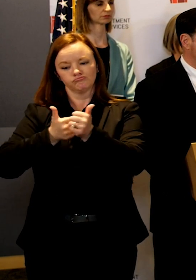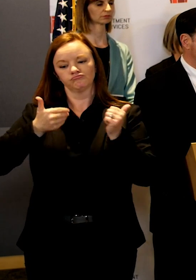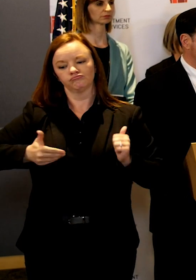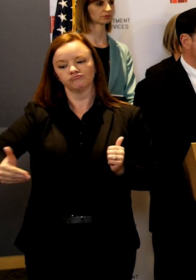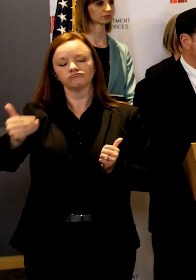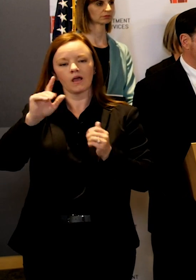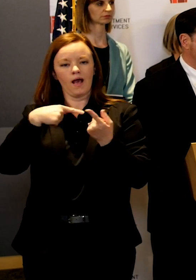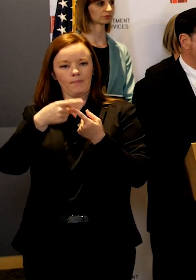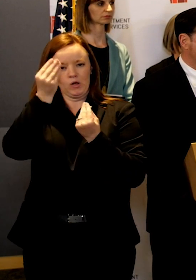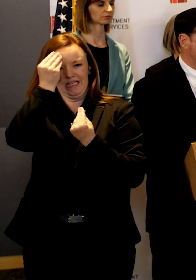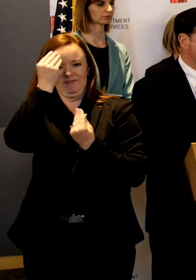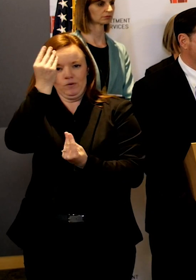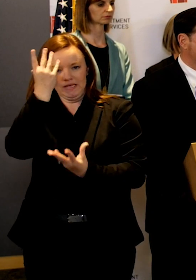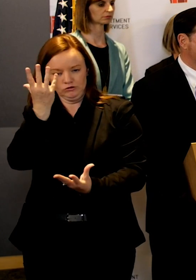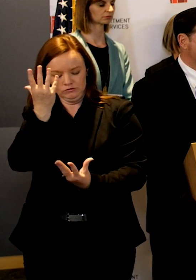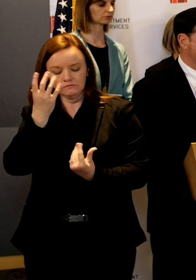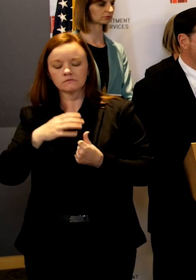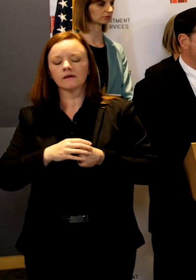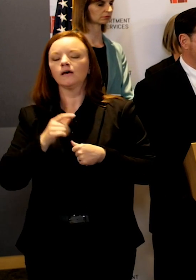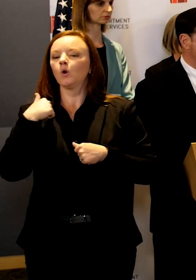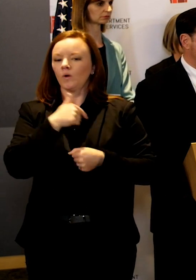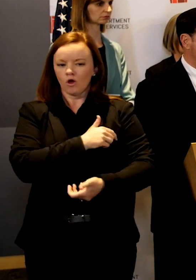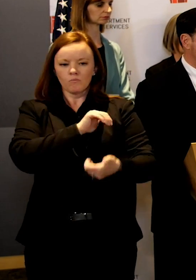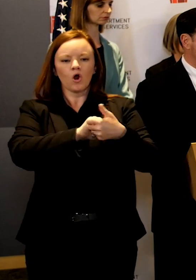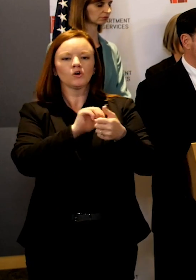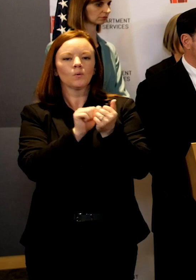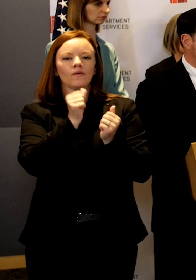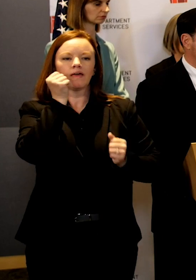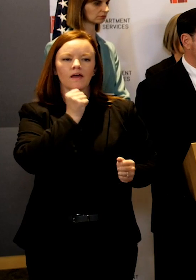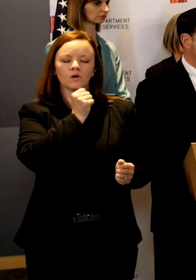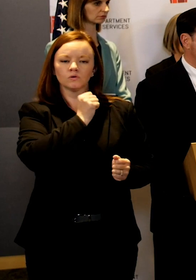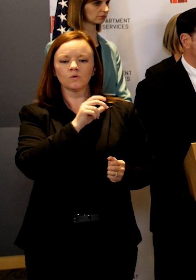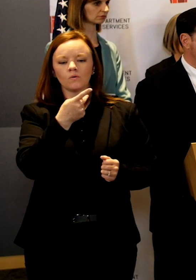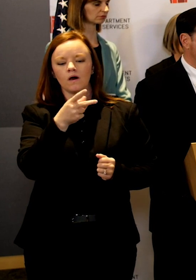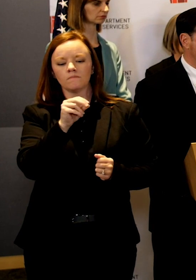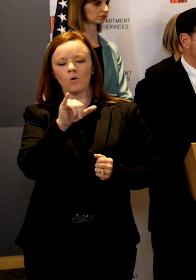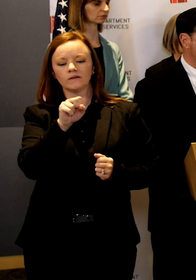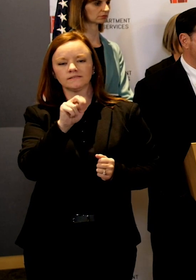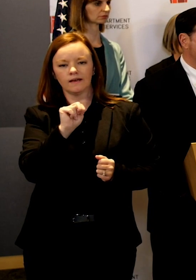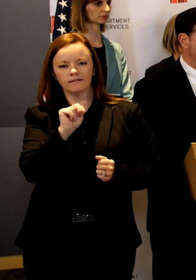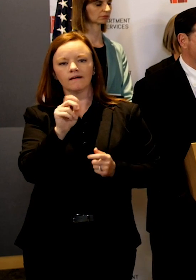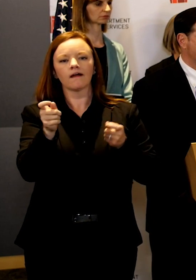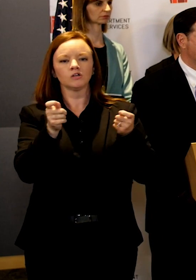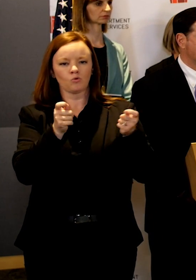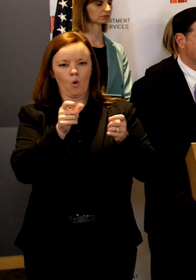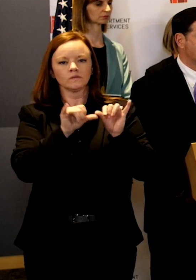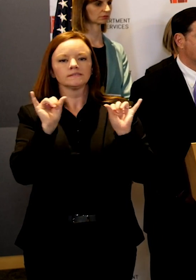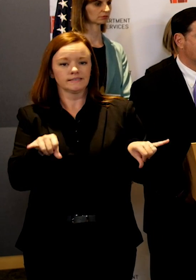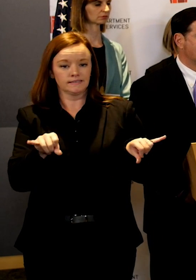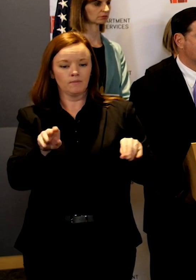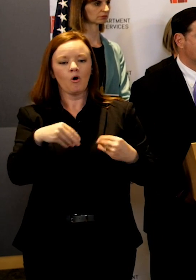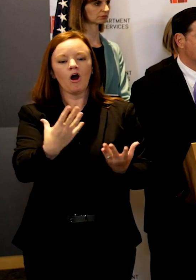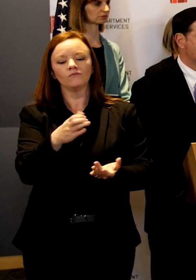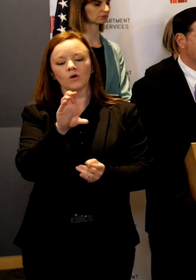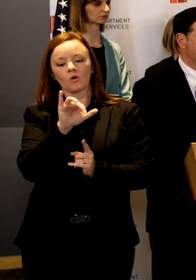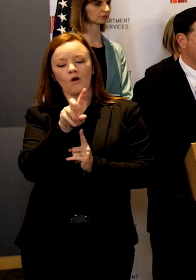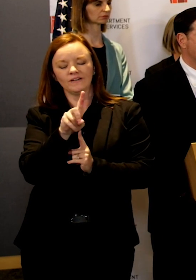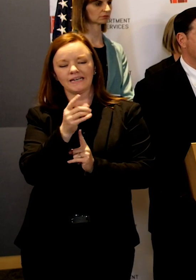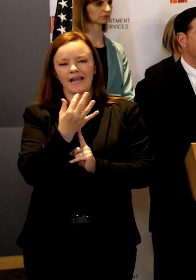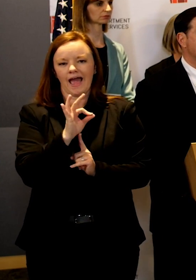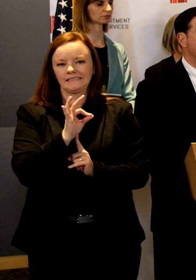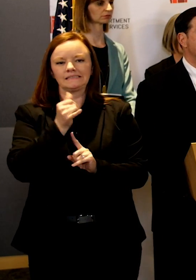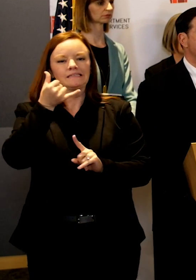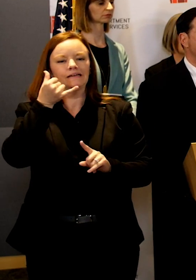latest information, and we are partnering with the Arizona Poison Control System to offer a COVID-19 hotline